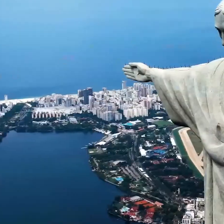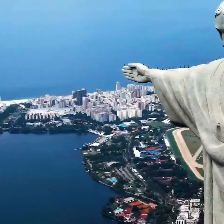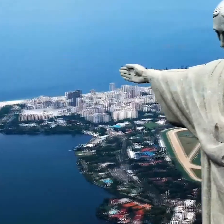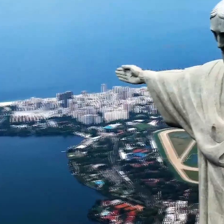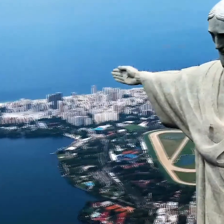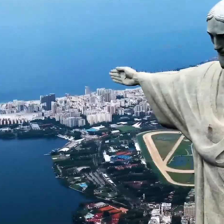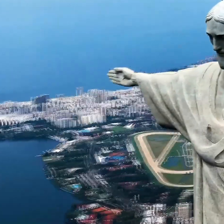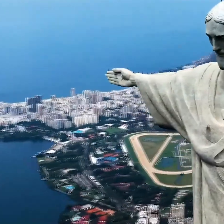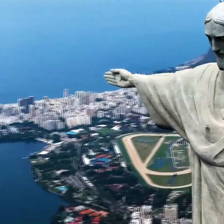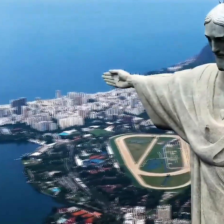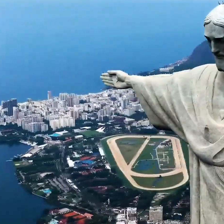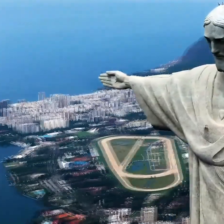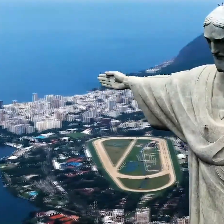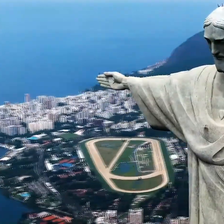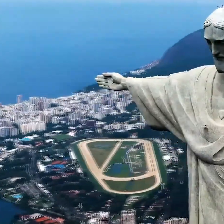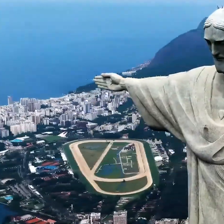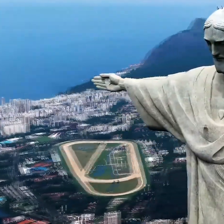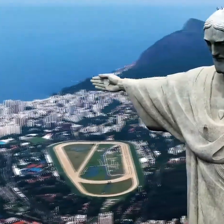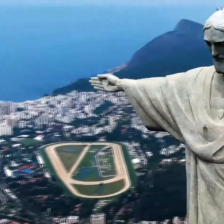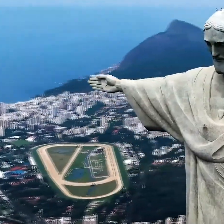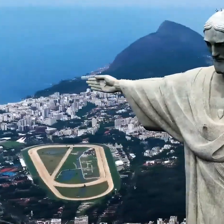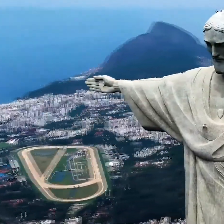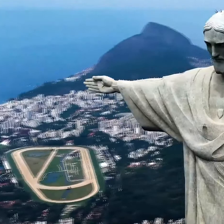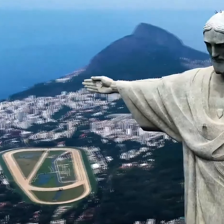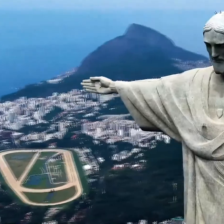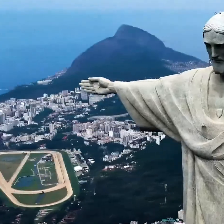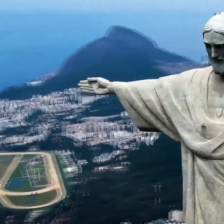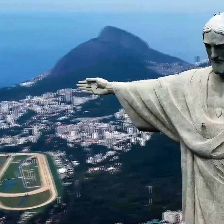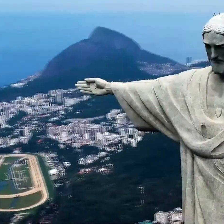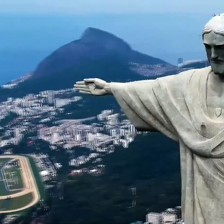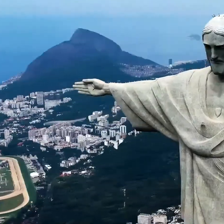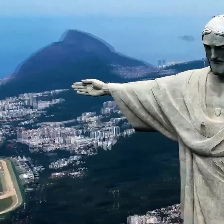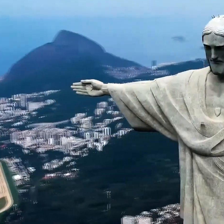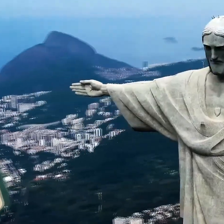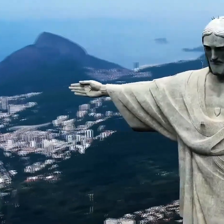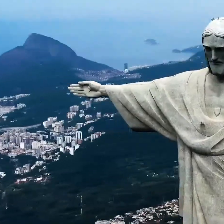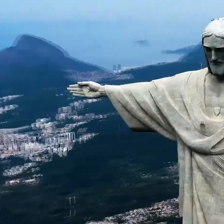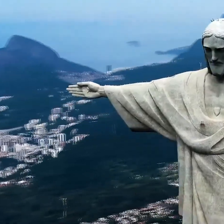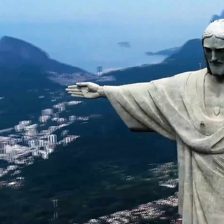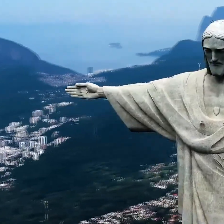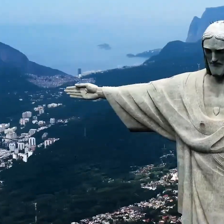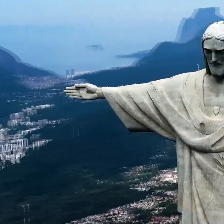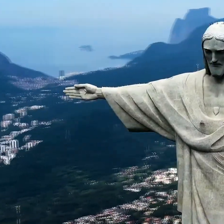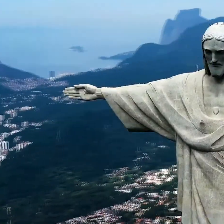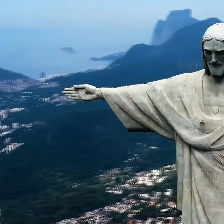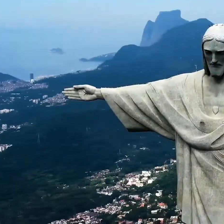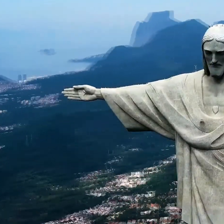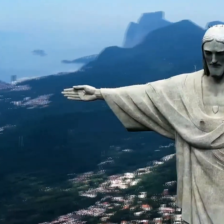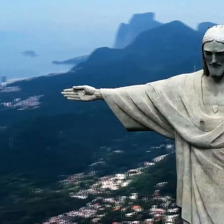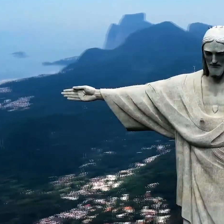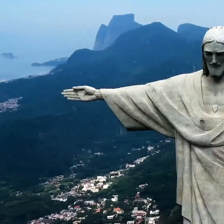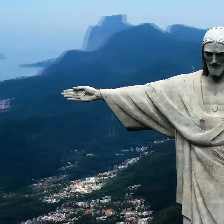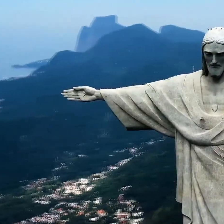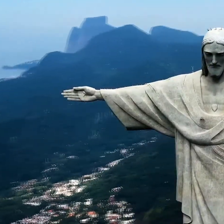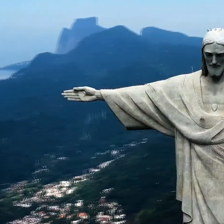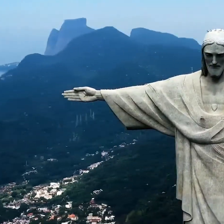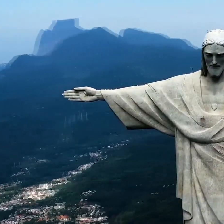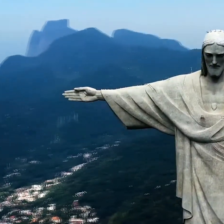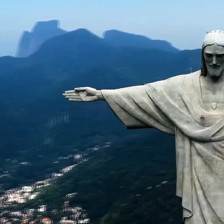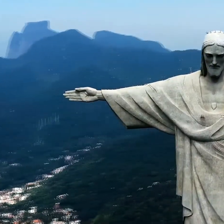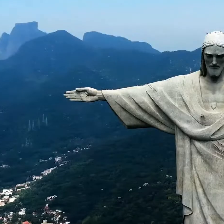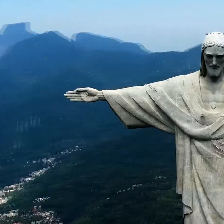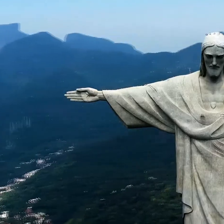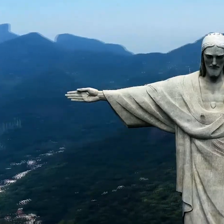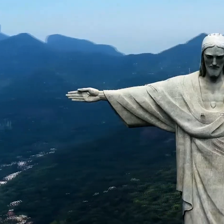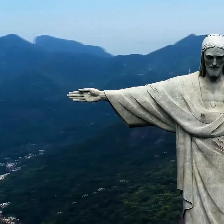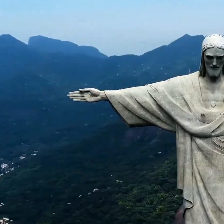For 2,000 years, people all over the world have celebrated the birth, life, death, and resurrection of Jesus, a Jewish